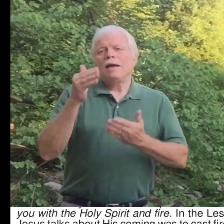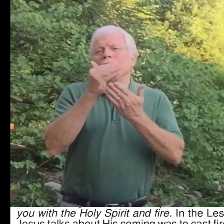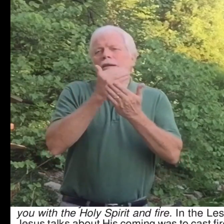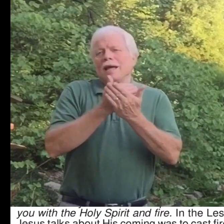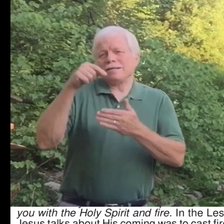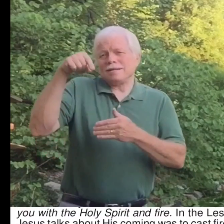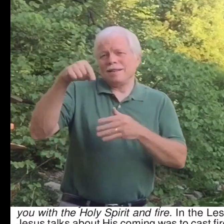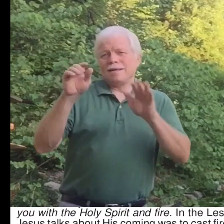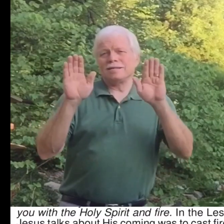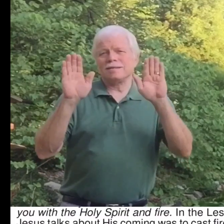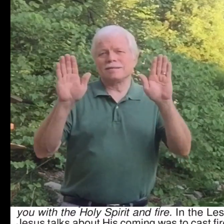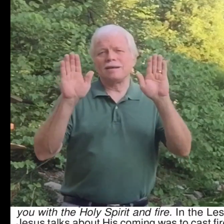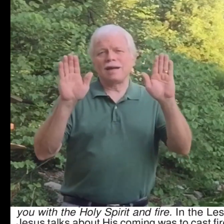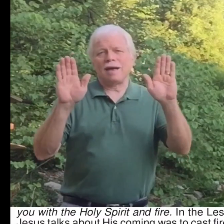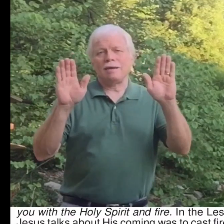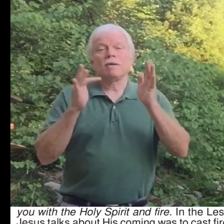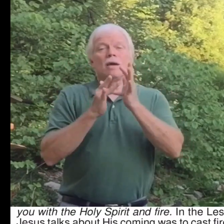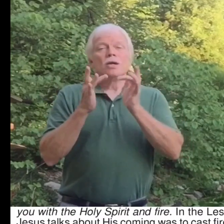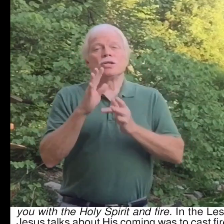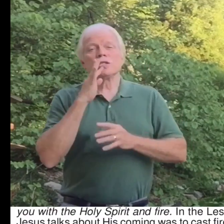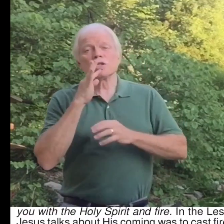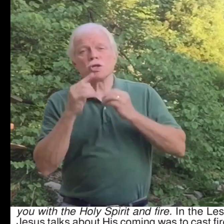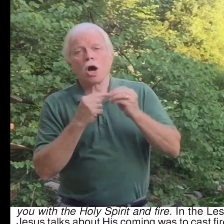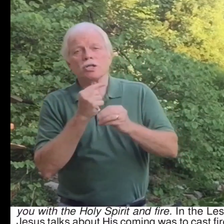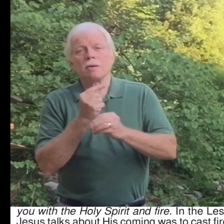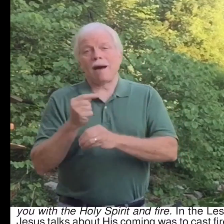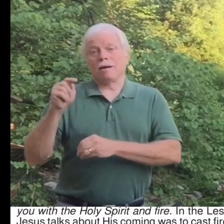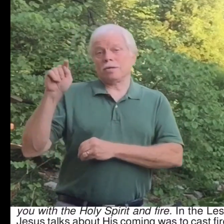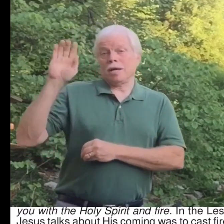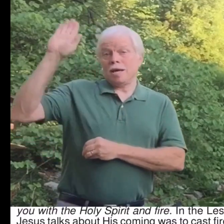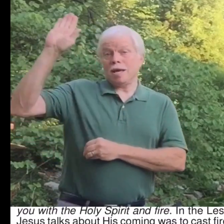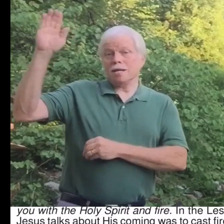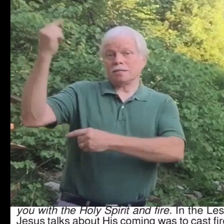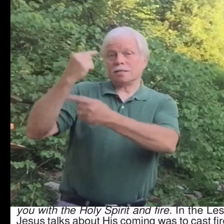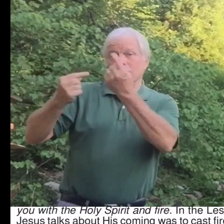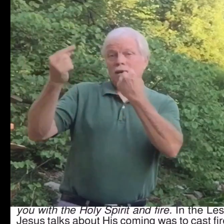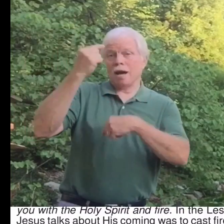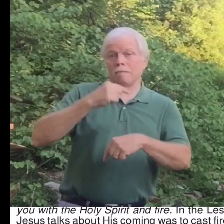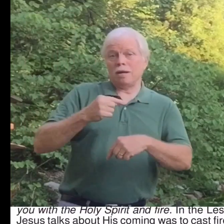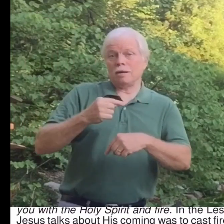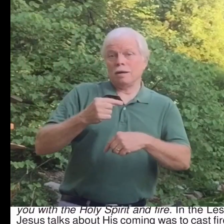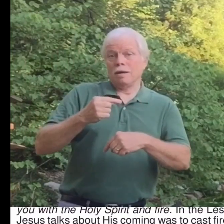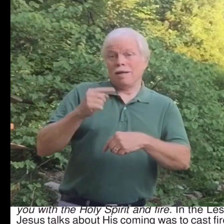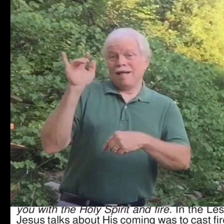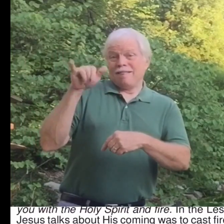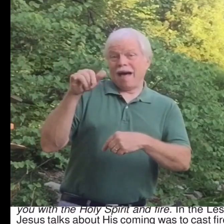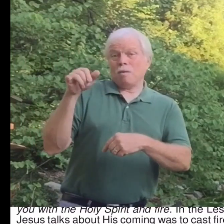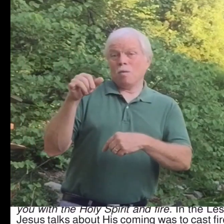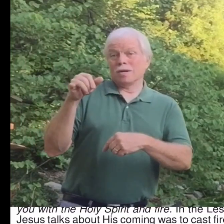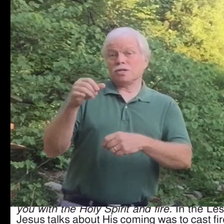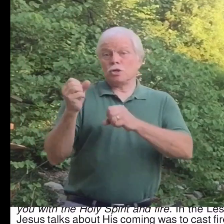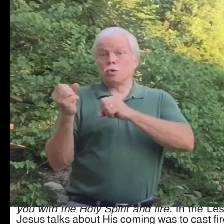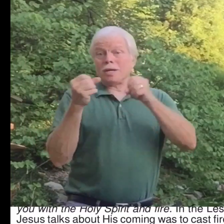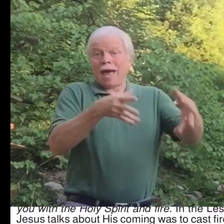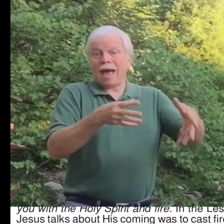In the lesson this Sunday, Jesus talks about his coming. That was to